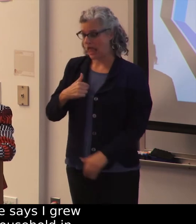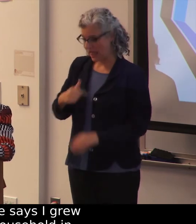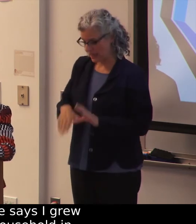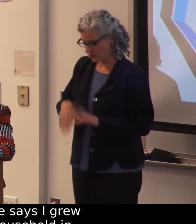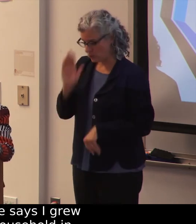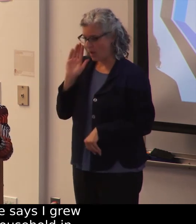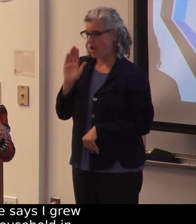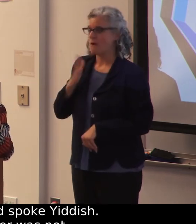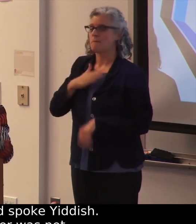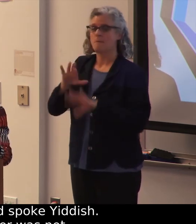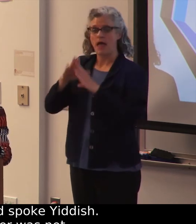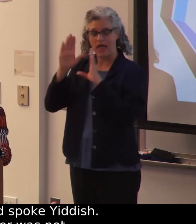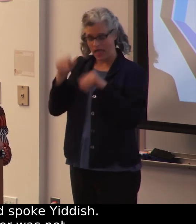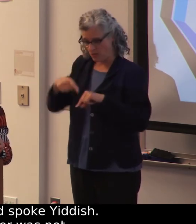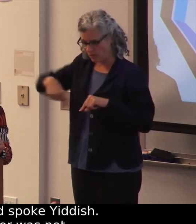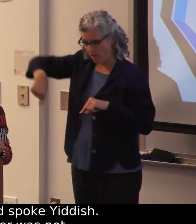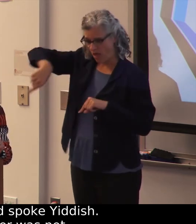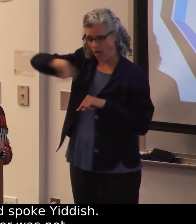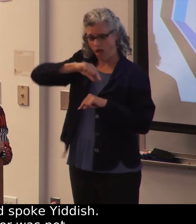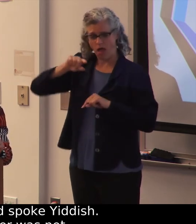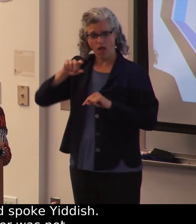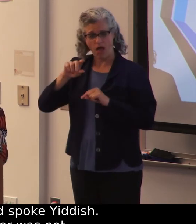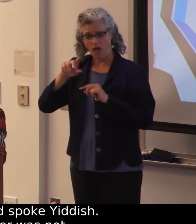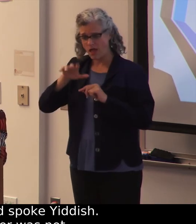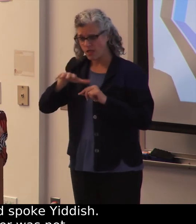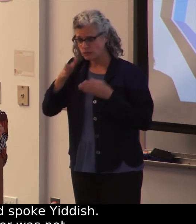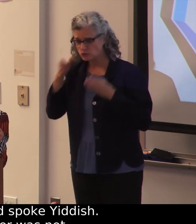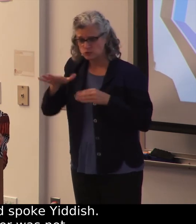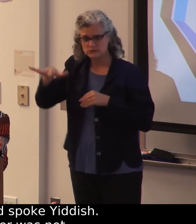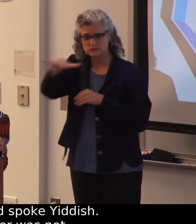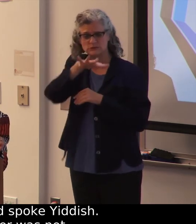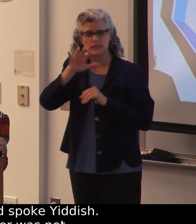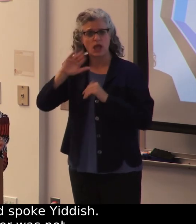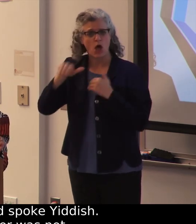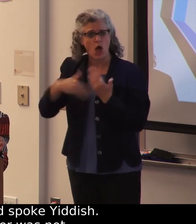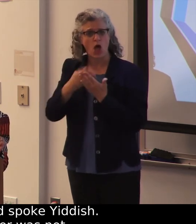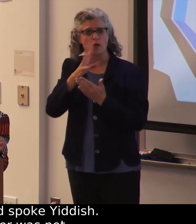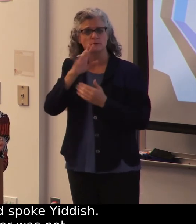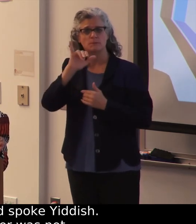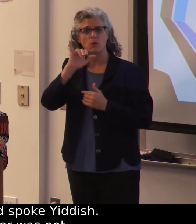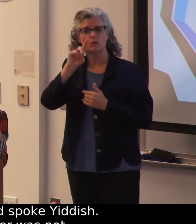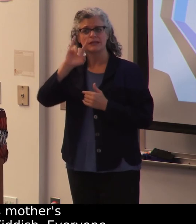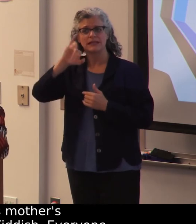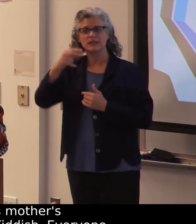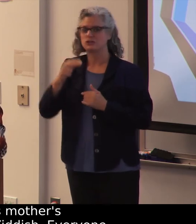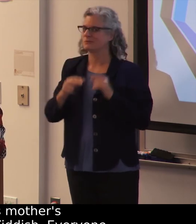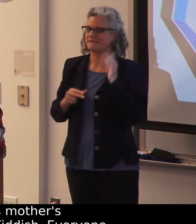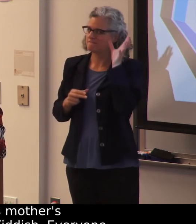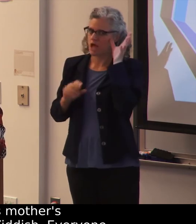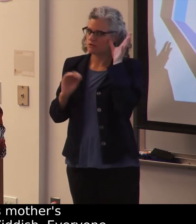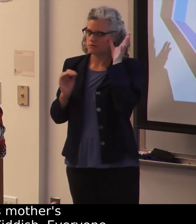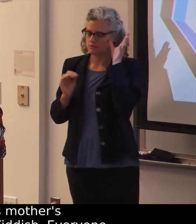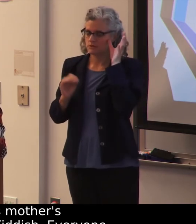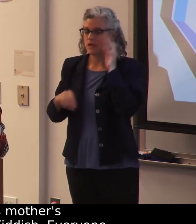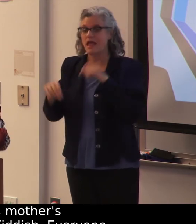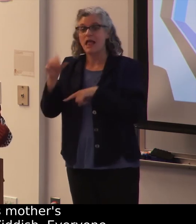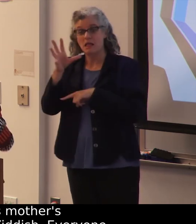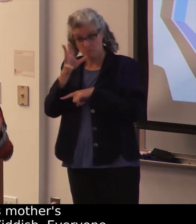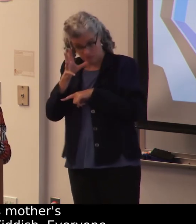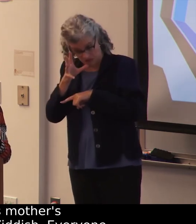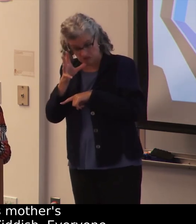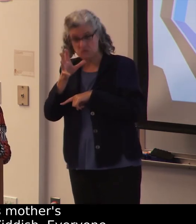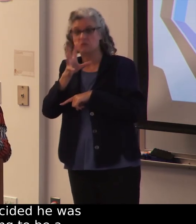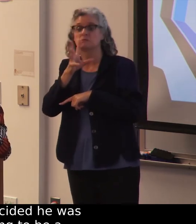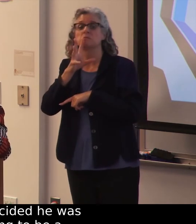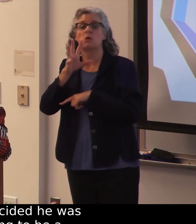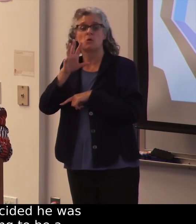which everyone in the neighborhood spoke Yiddish, okay? His father was not a Yiddish speaker, okay? And his mother's family spoke Yiddish, everyone